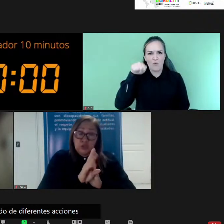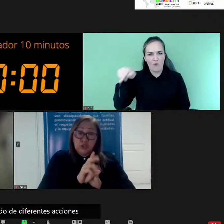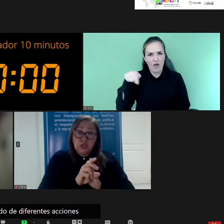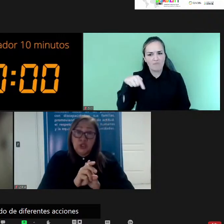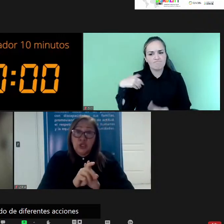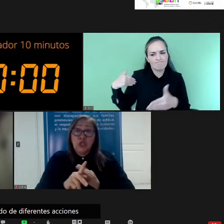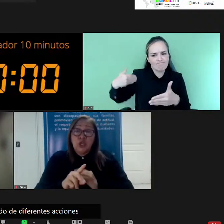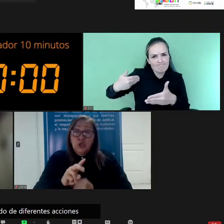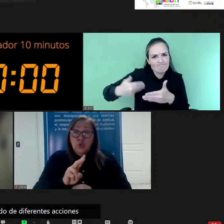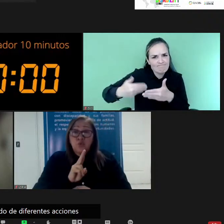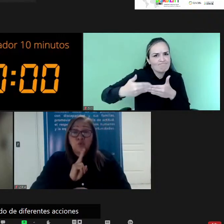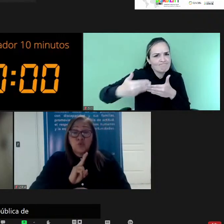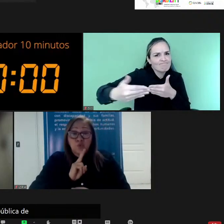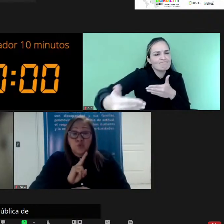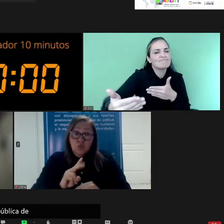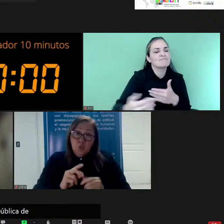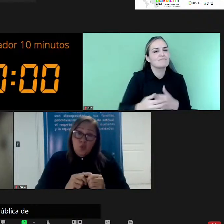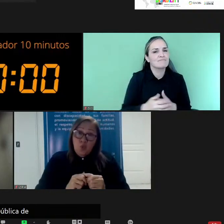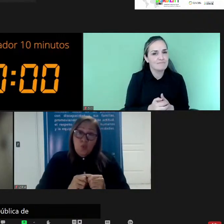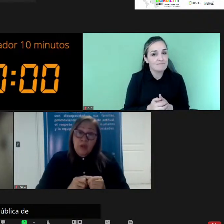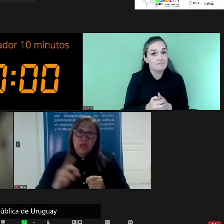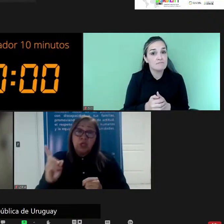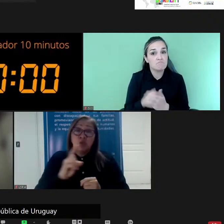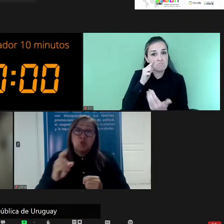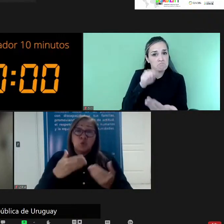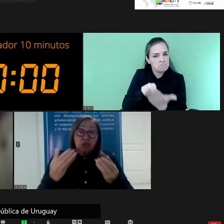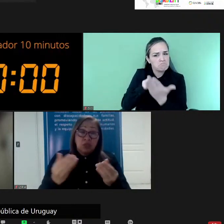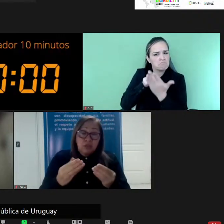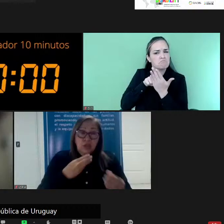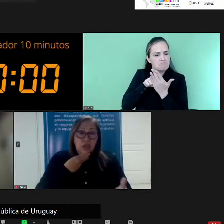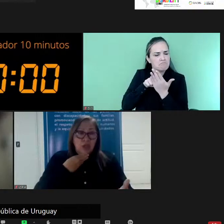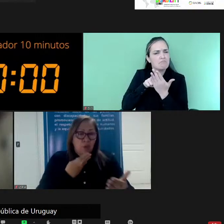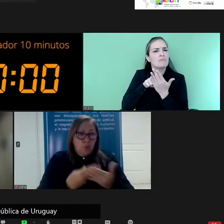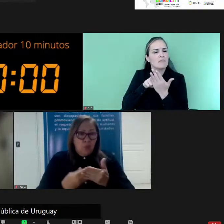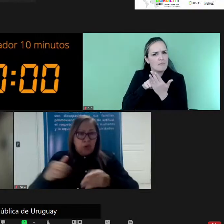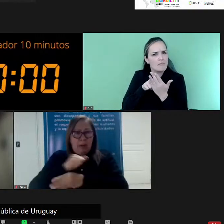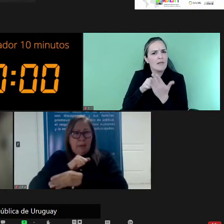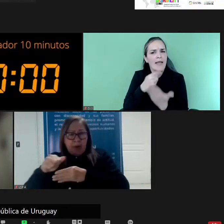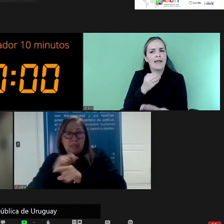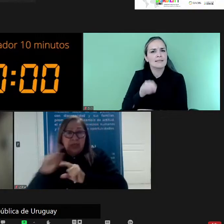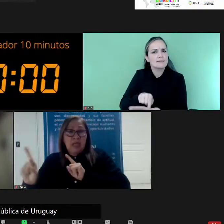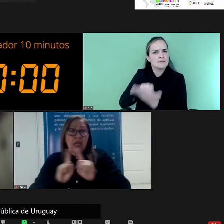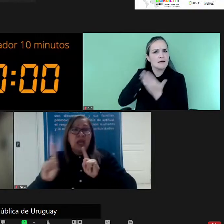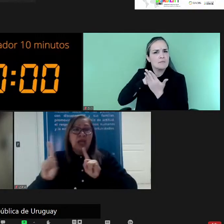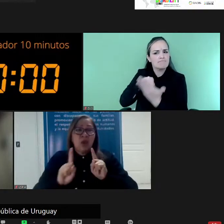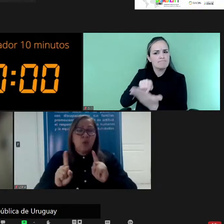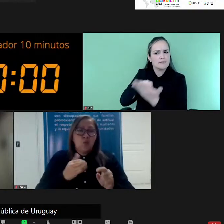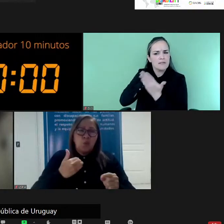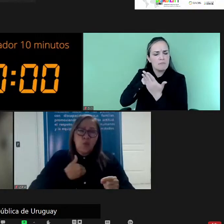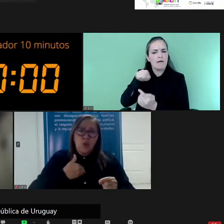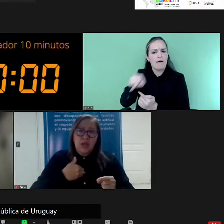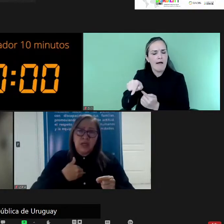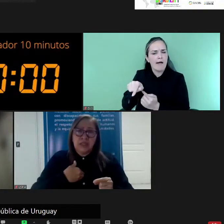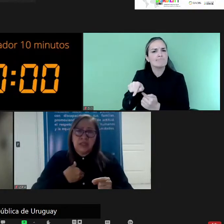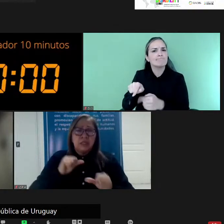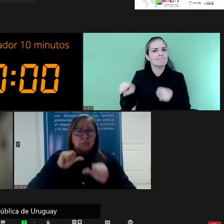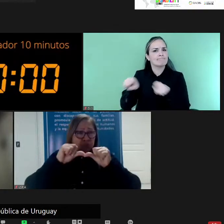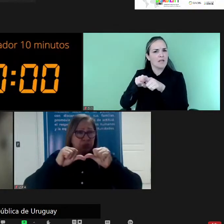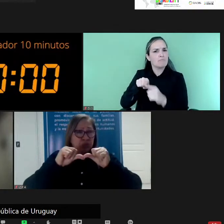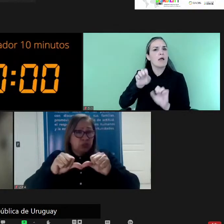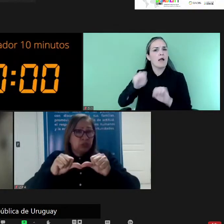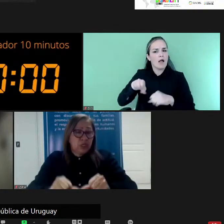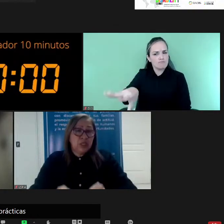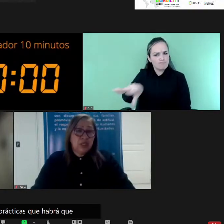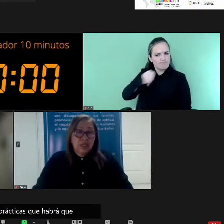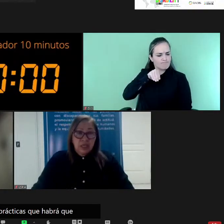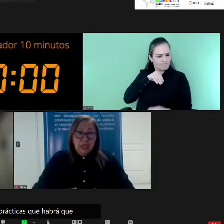by the republic of roi where we have very good practices said that we